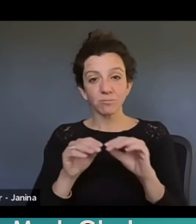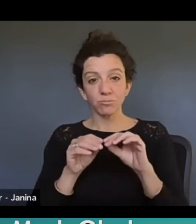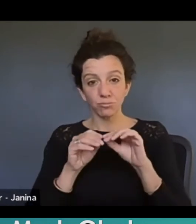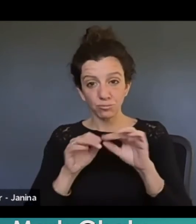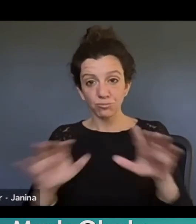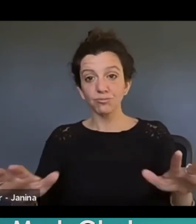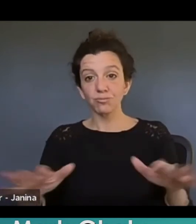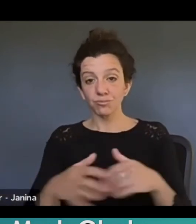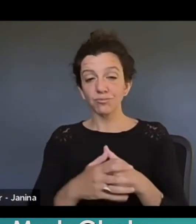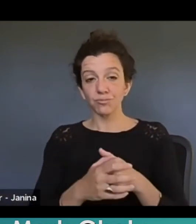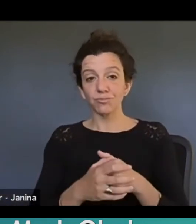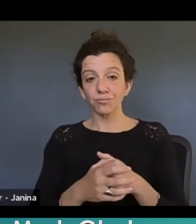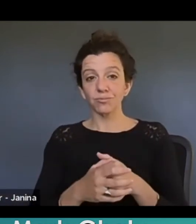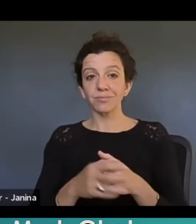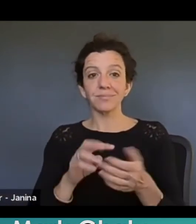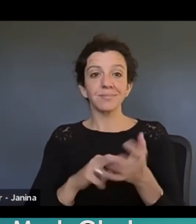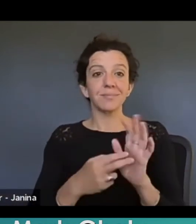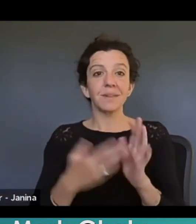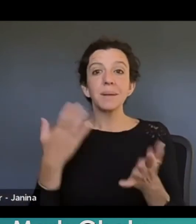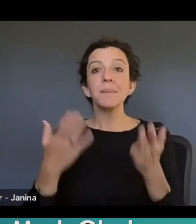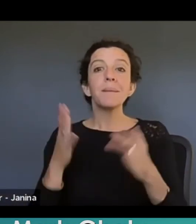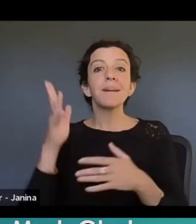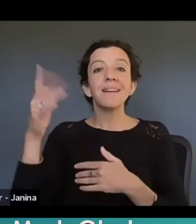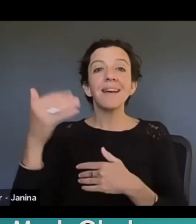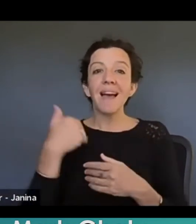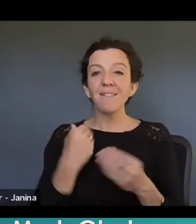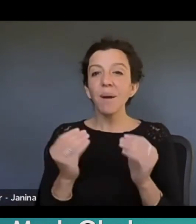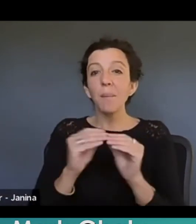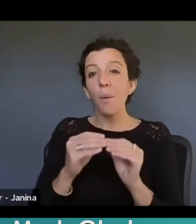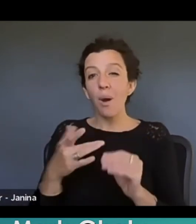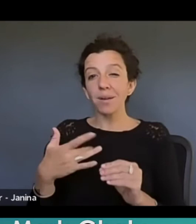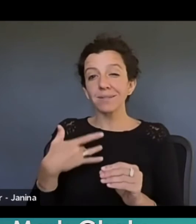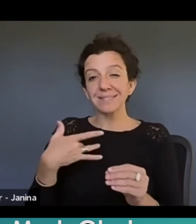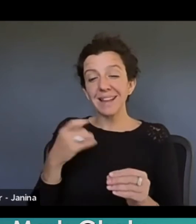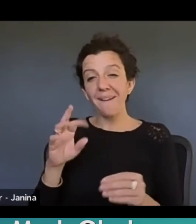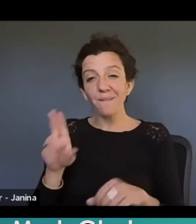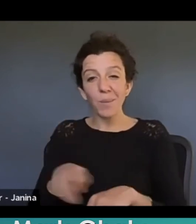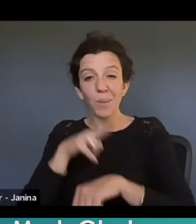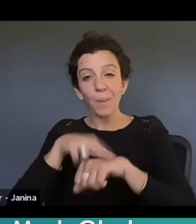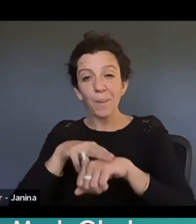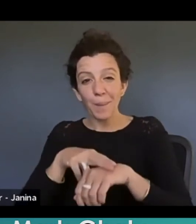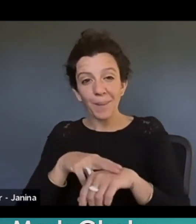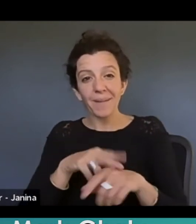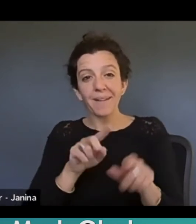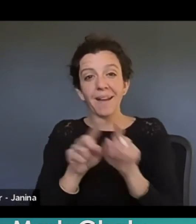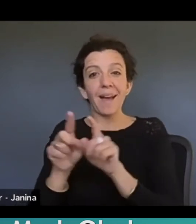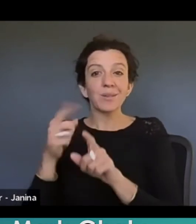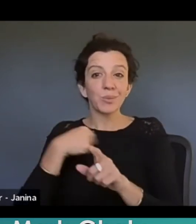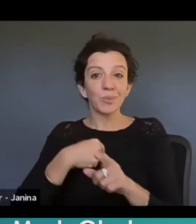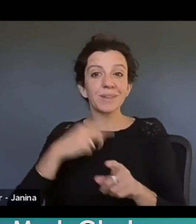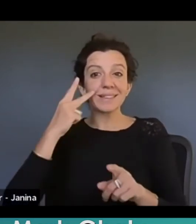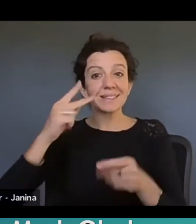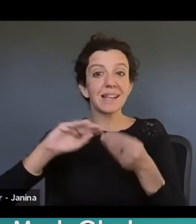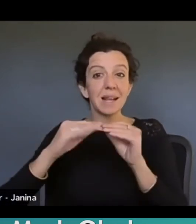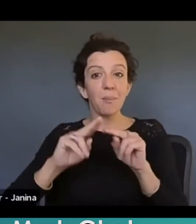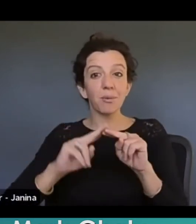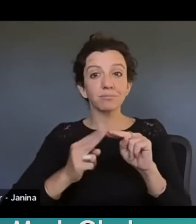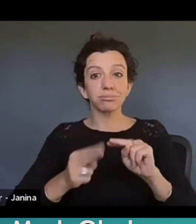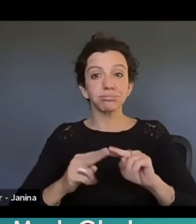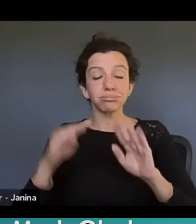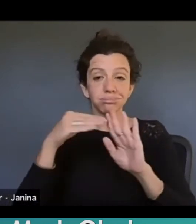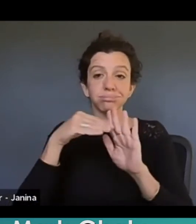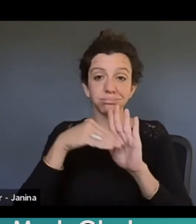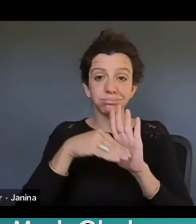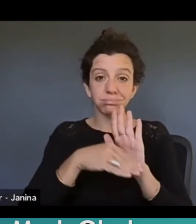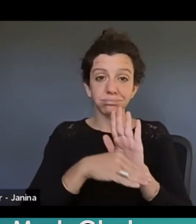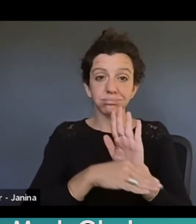build towards a new modified sense of normal as we really bring transmission rates down. And in some of the